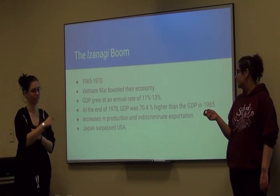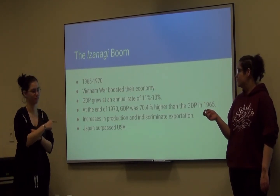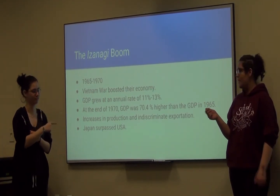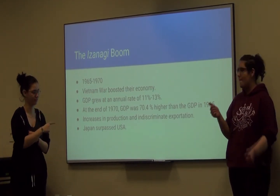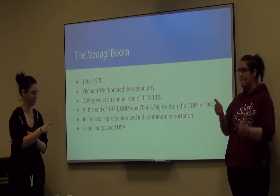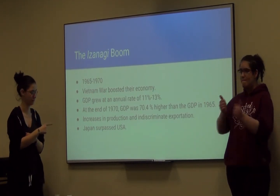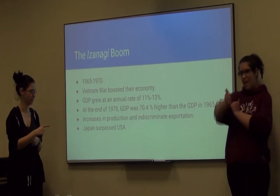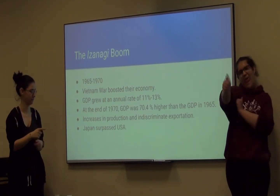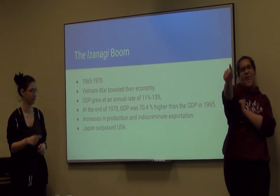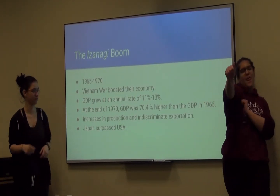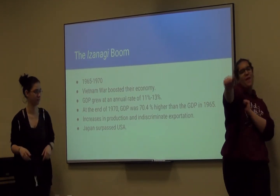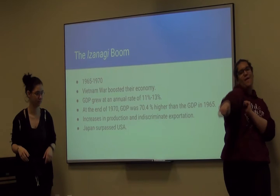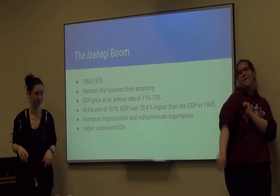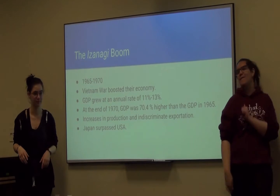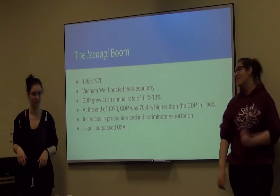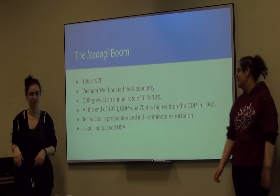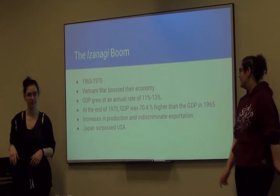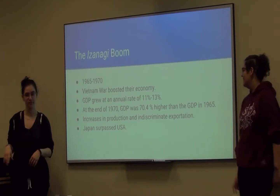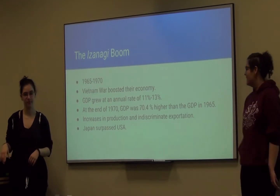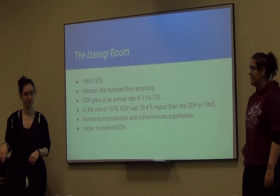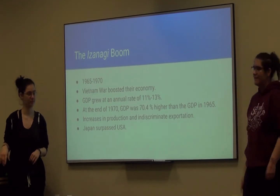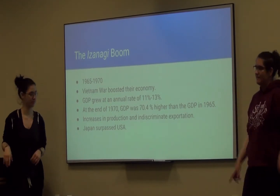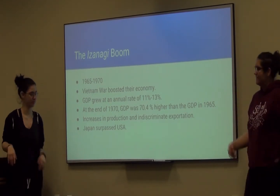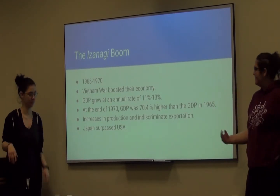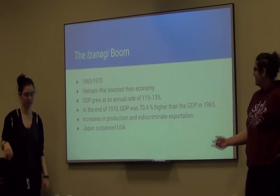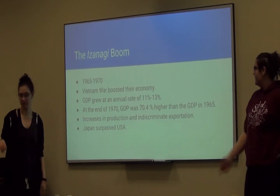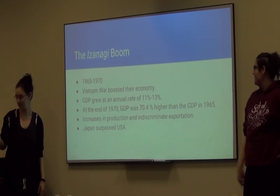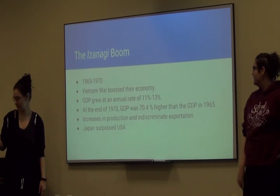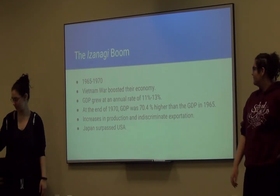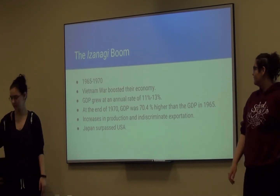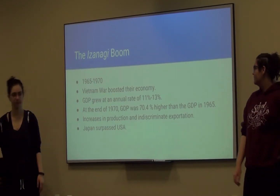And Japan at this time actually surpassed the United States.